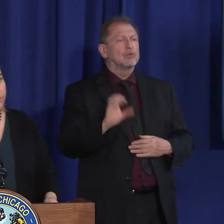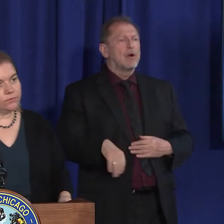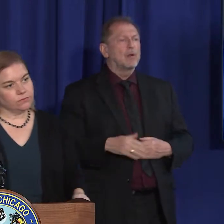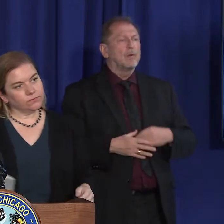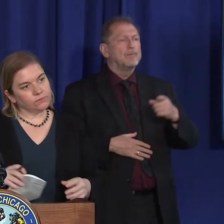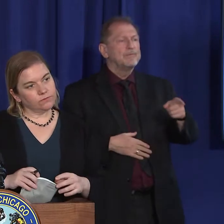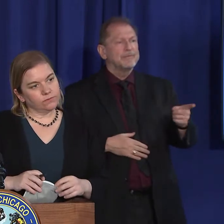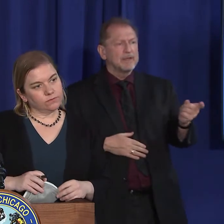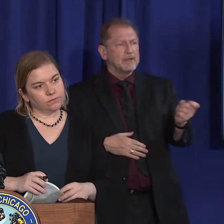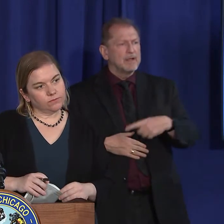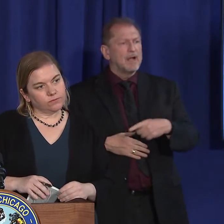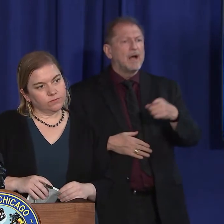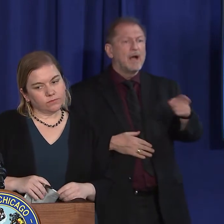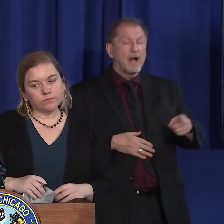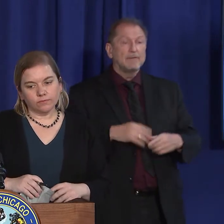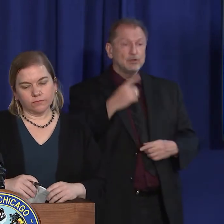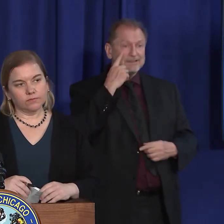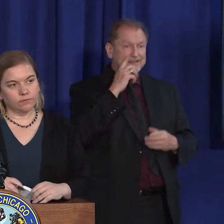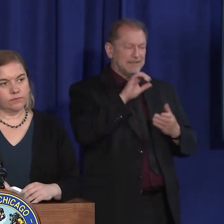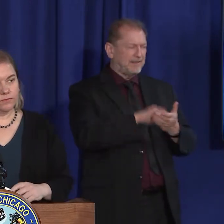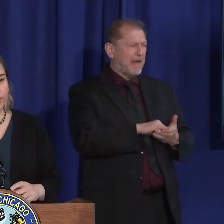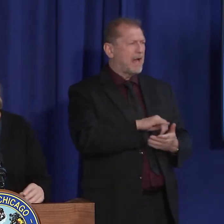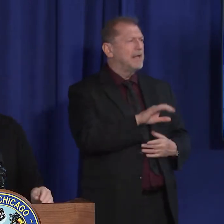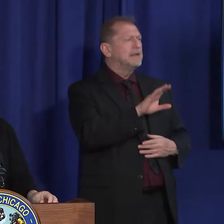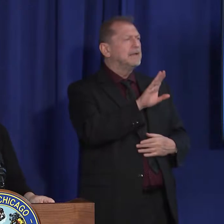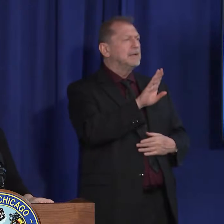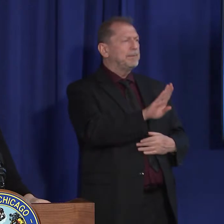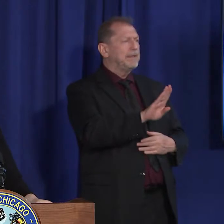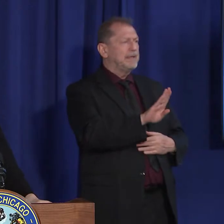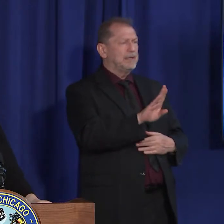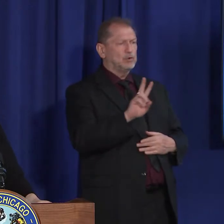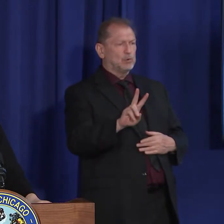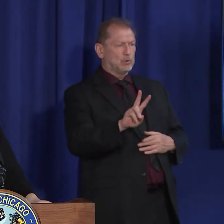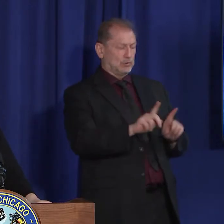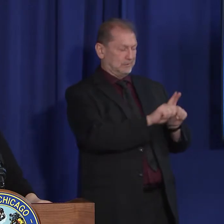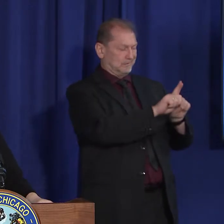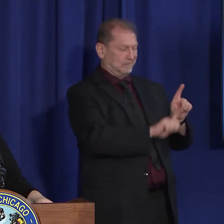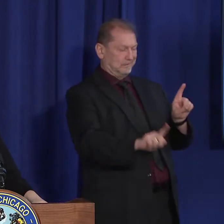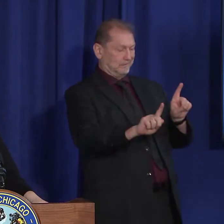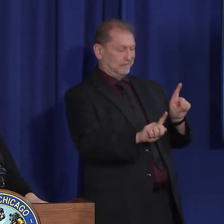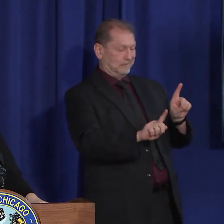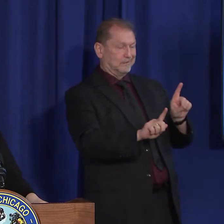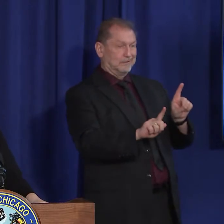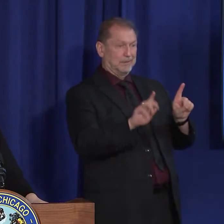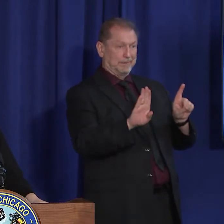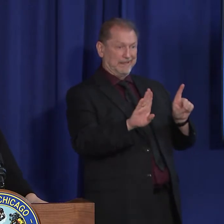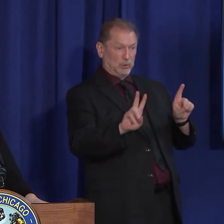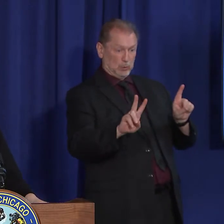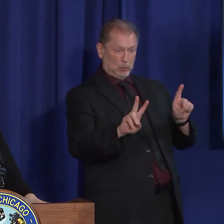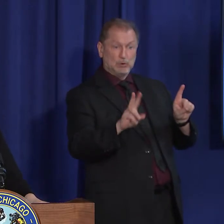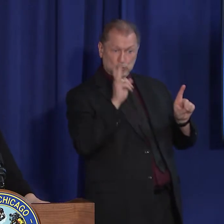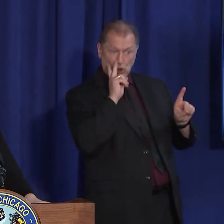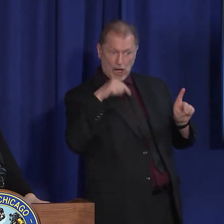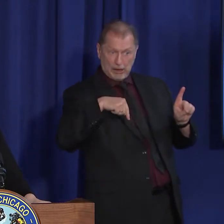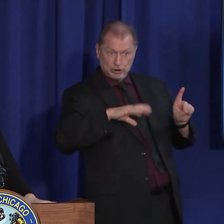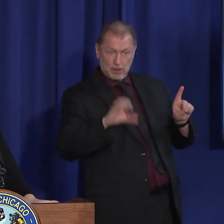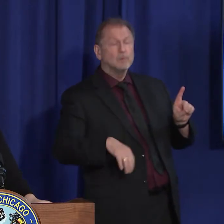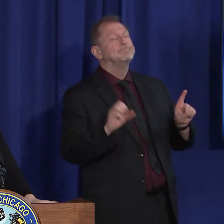have you seen the B2 variant in Chicago, and what do you notice about Yeah, it? we have. We first detected it,